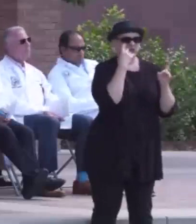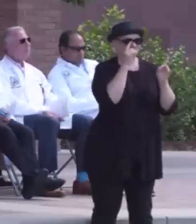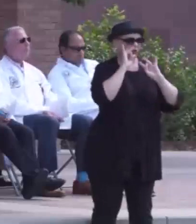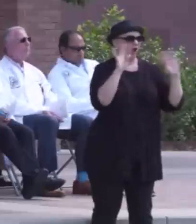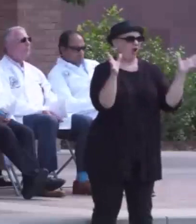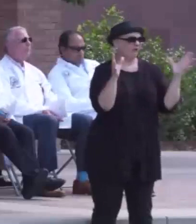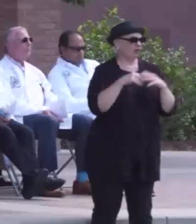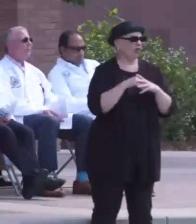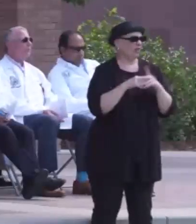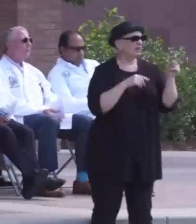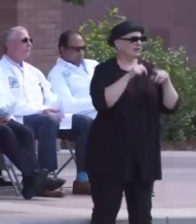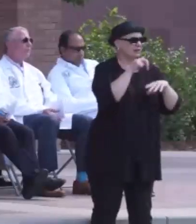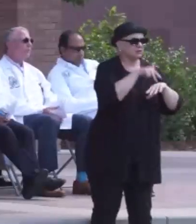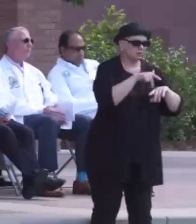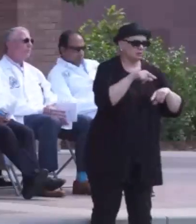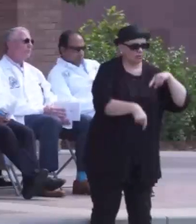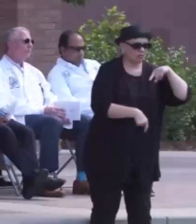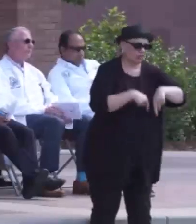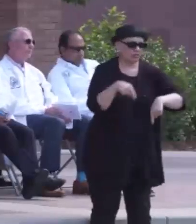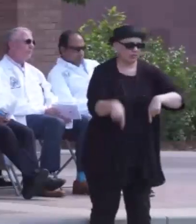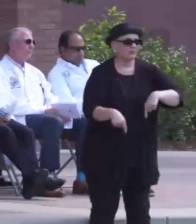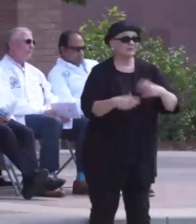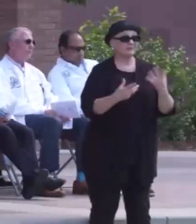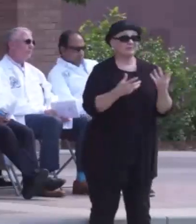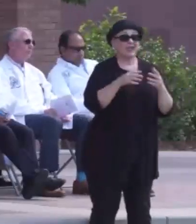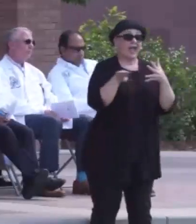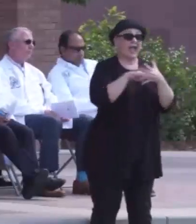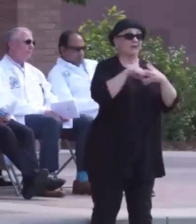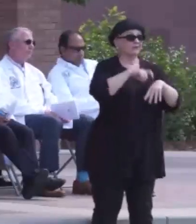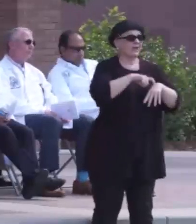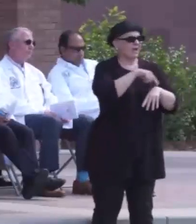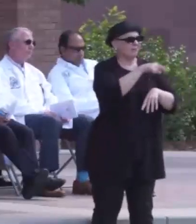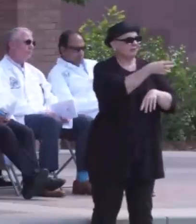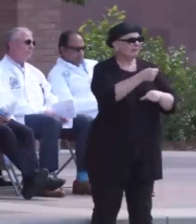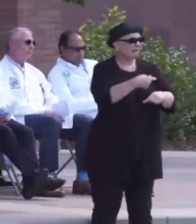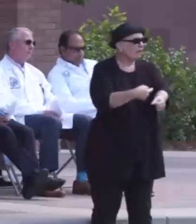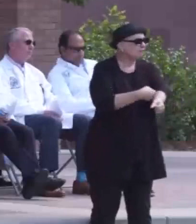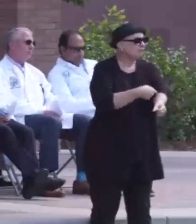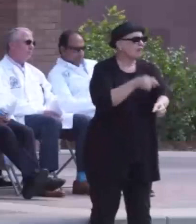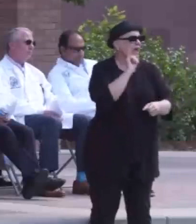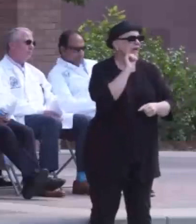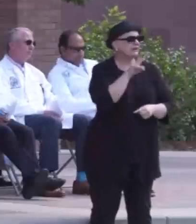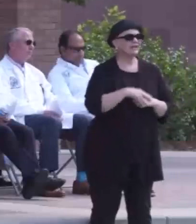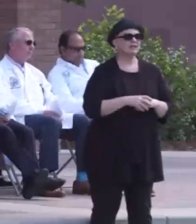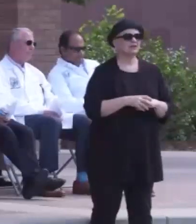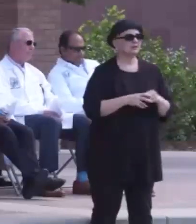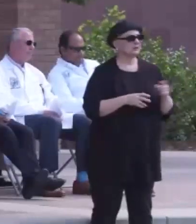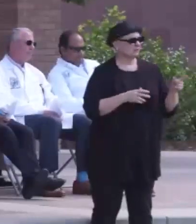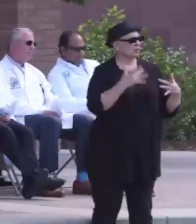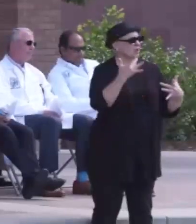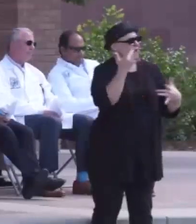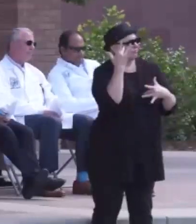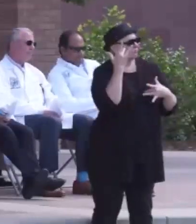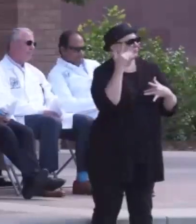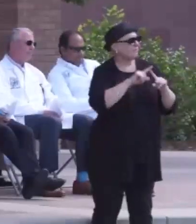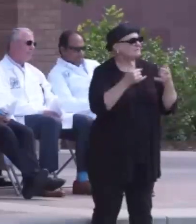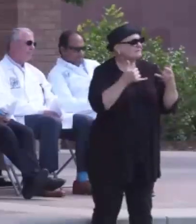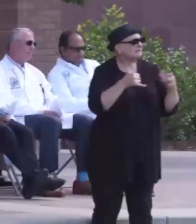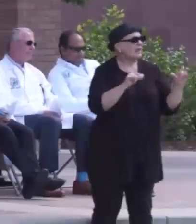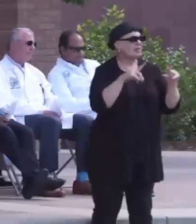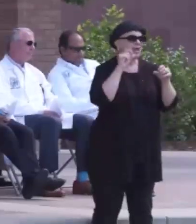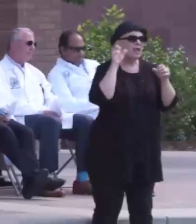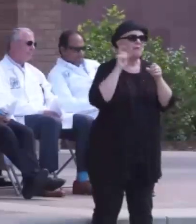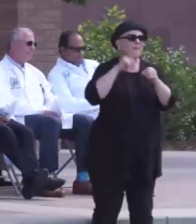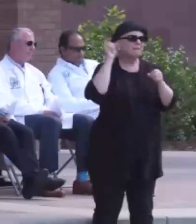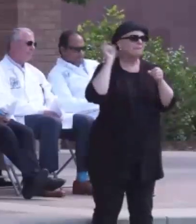IV during halftime. And he scores 38 points,